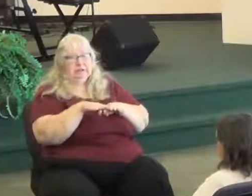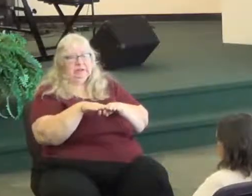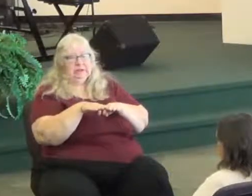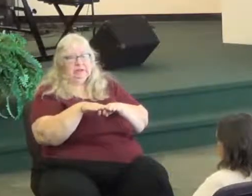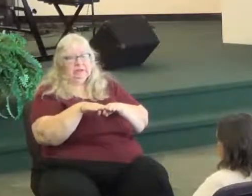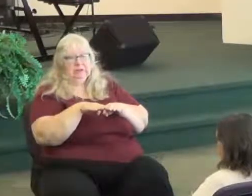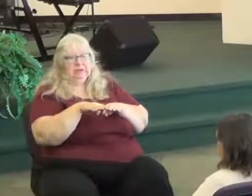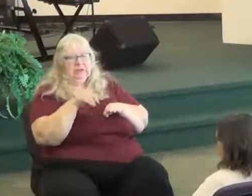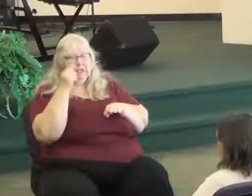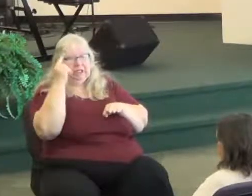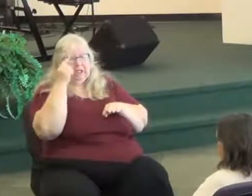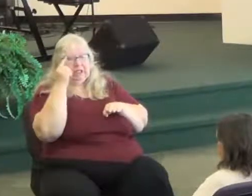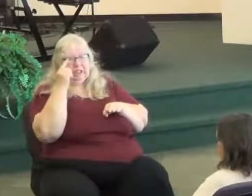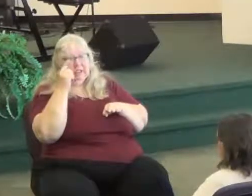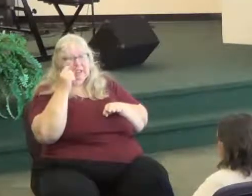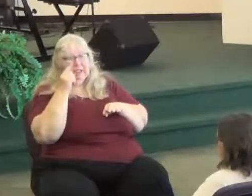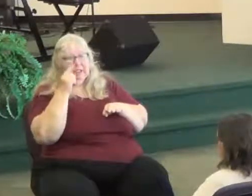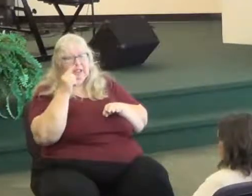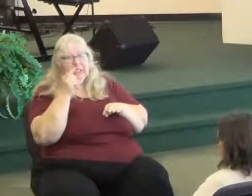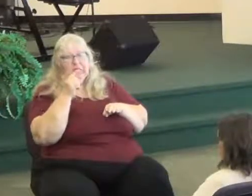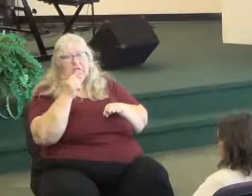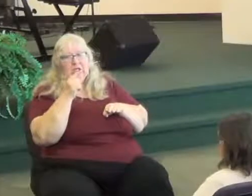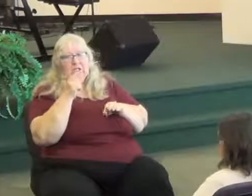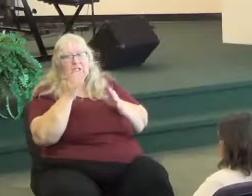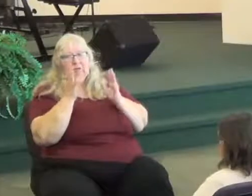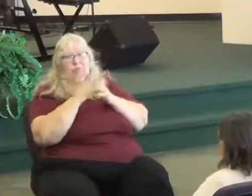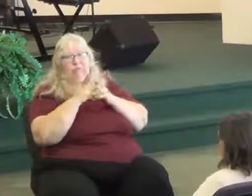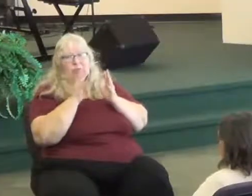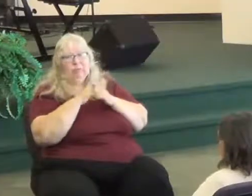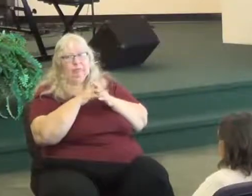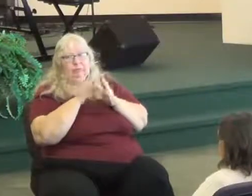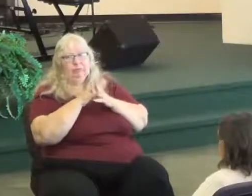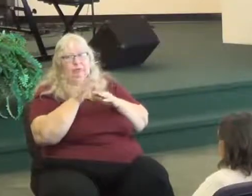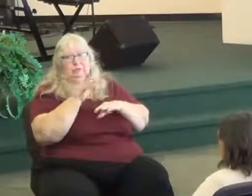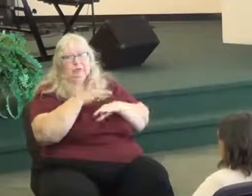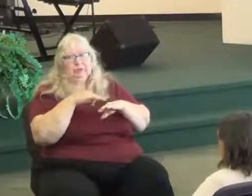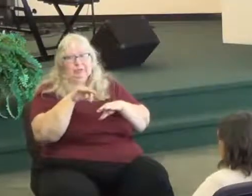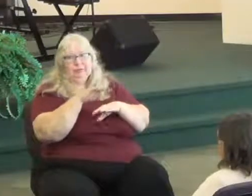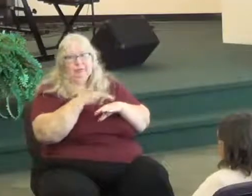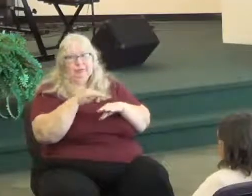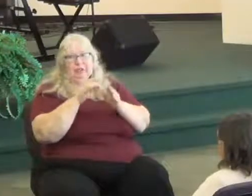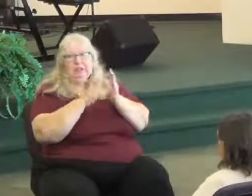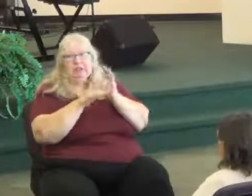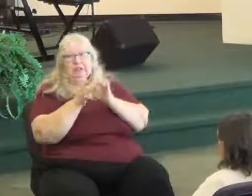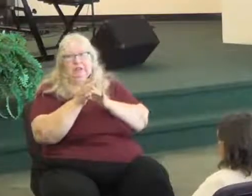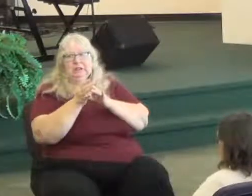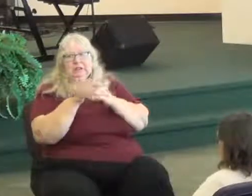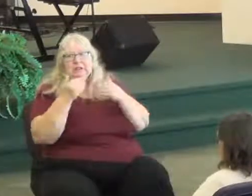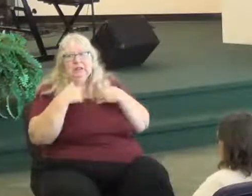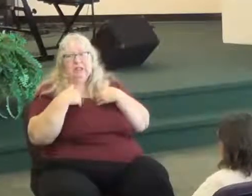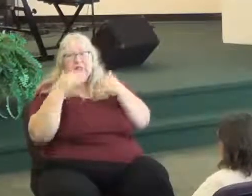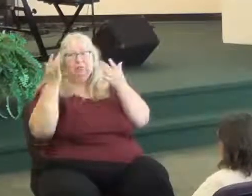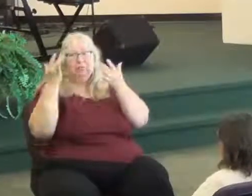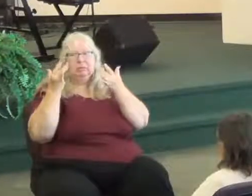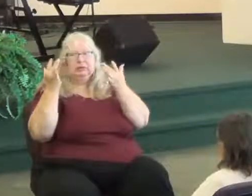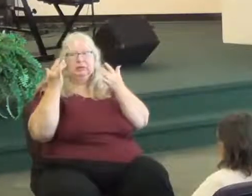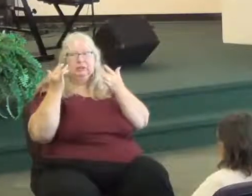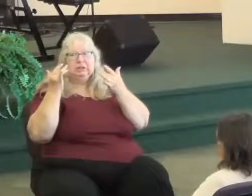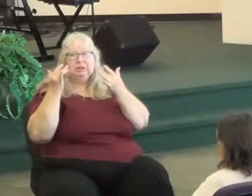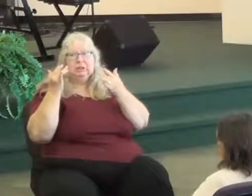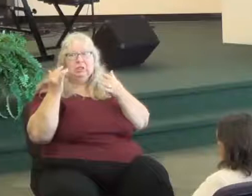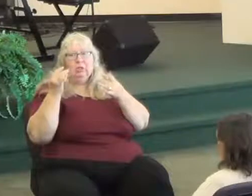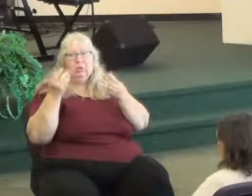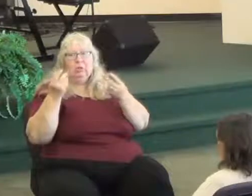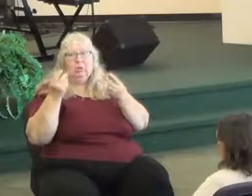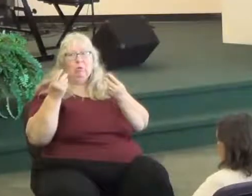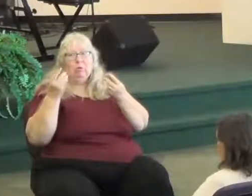think football field. They're going to have to shout pretty loud, right? "Jesus, Master, have pity on us." Why are they waving their hands? Why are they